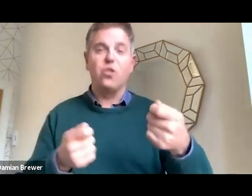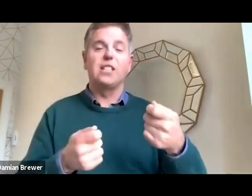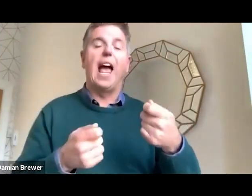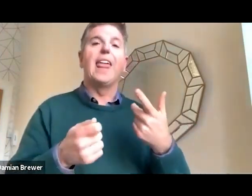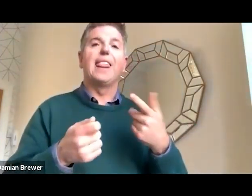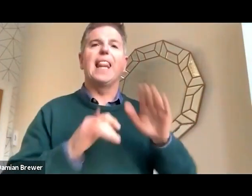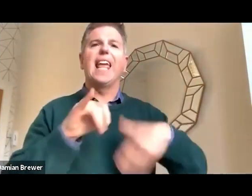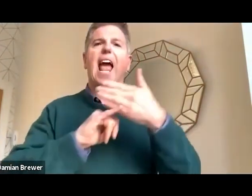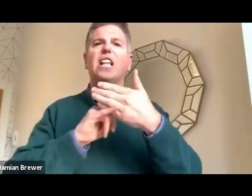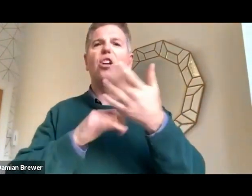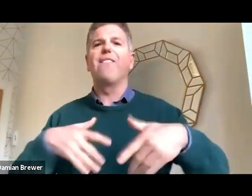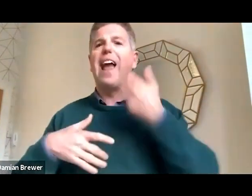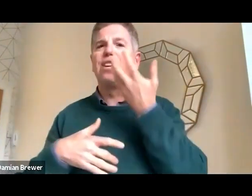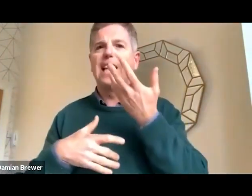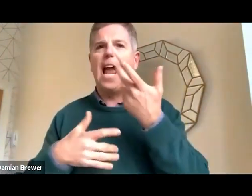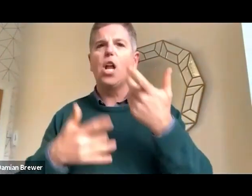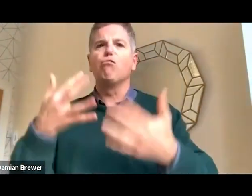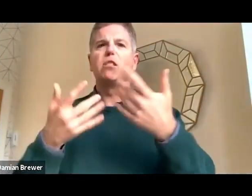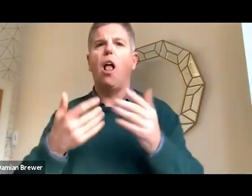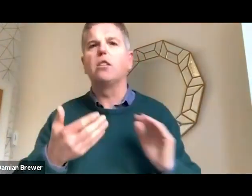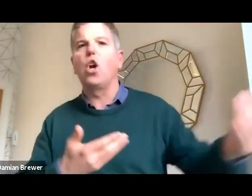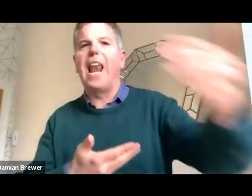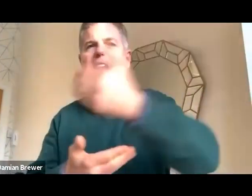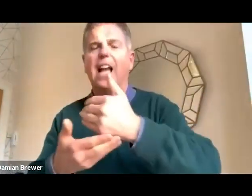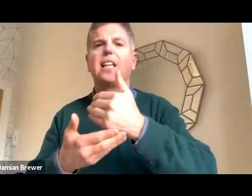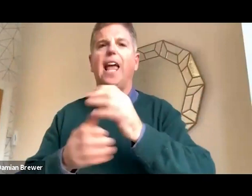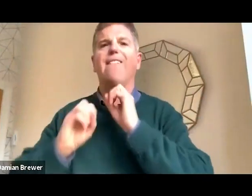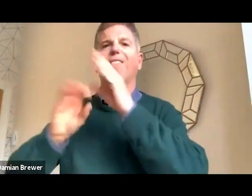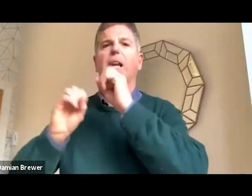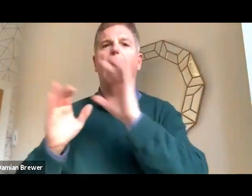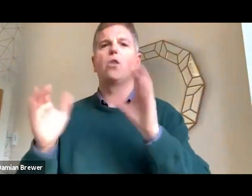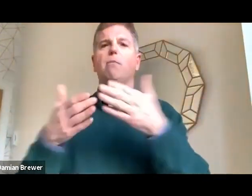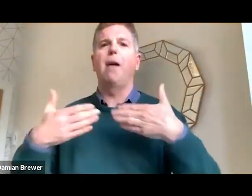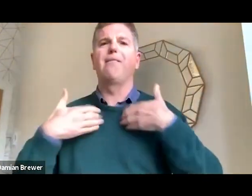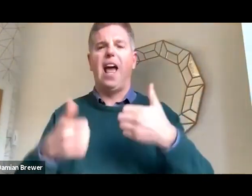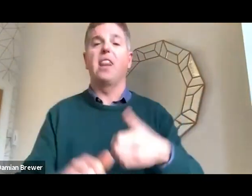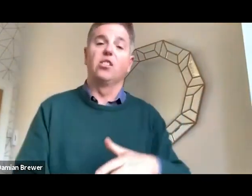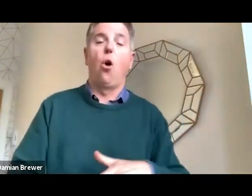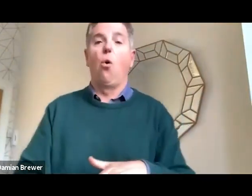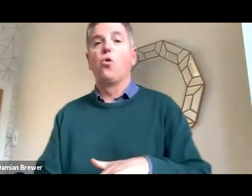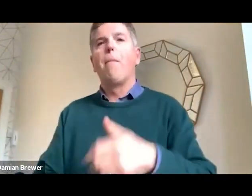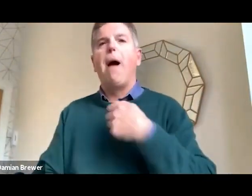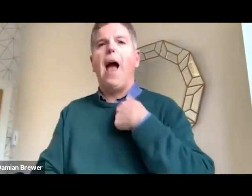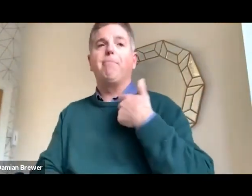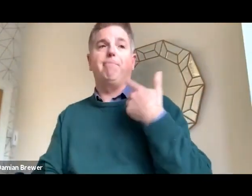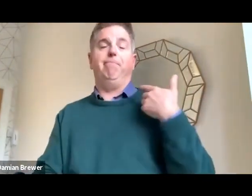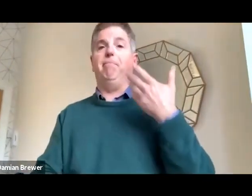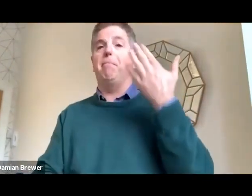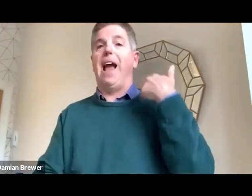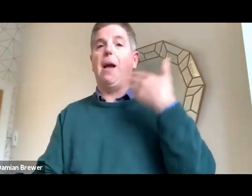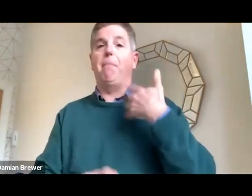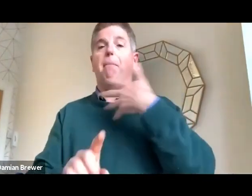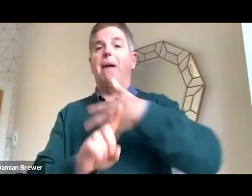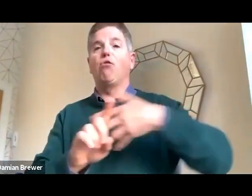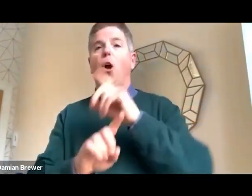volunteering to hand out test kits and sort out all the operations there. And then I also collect all the feedback and